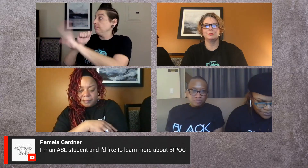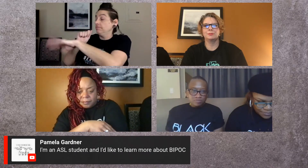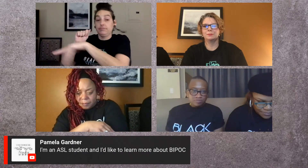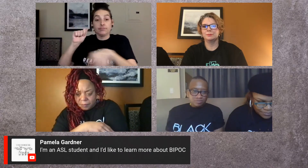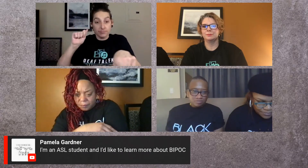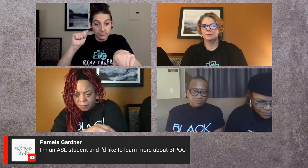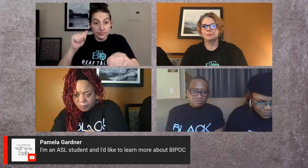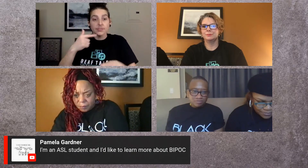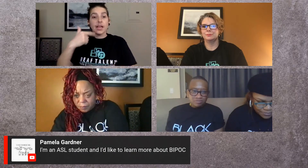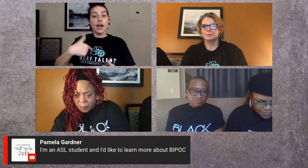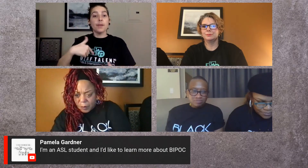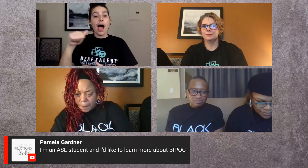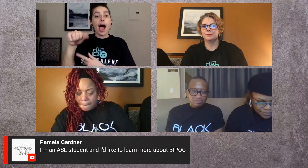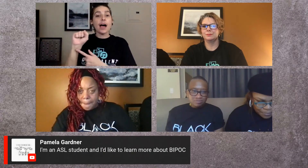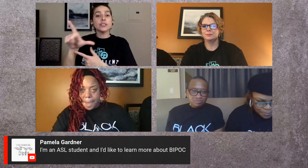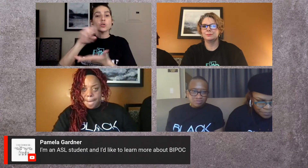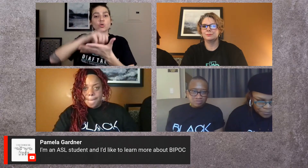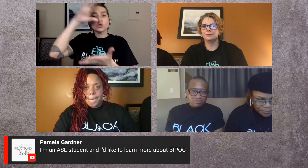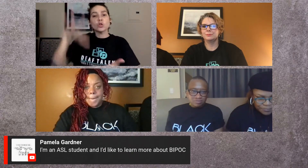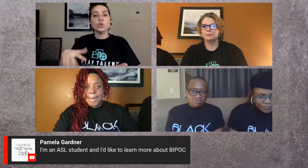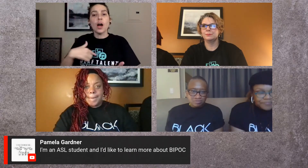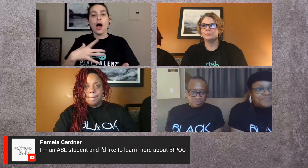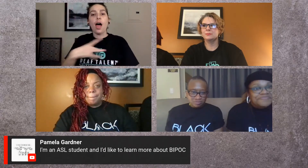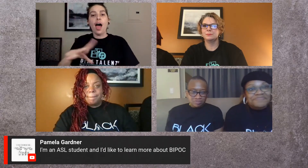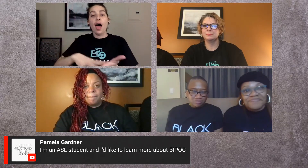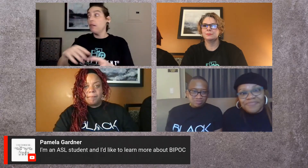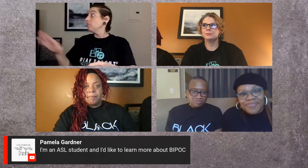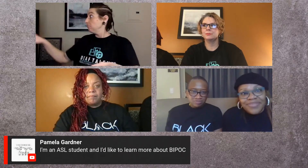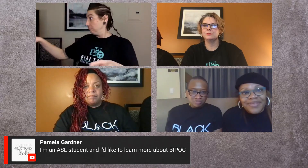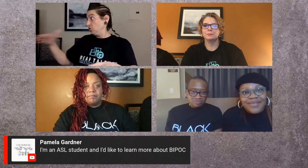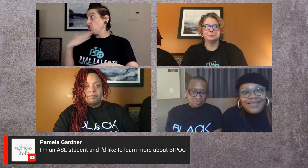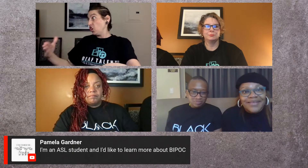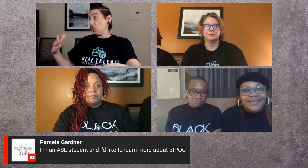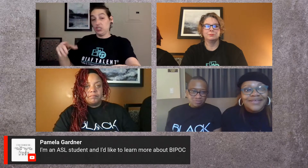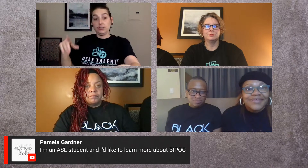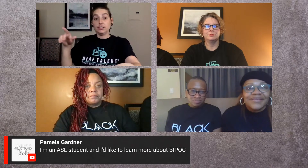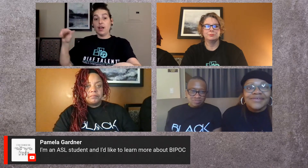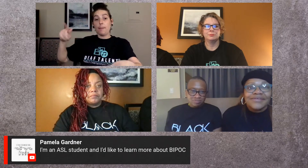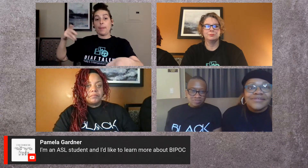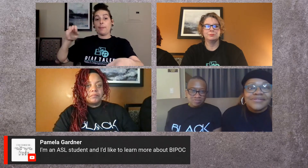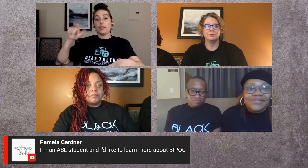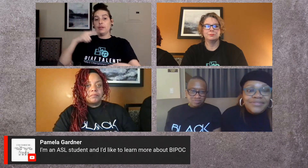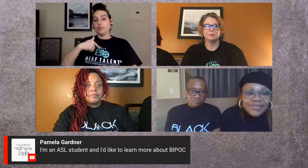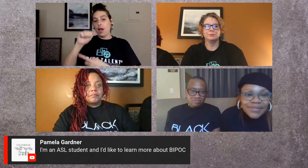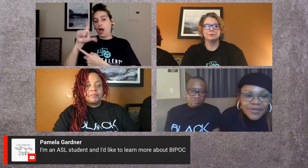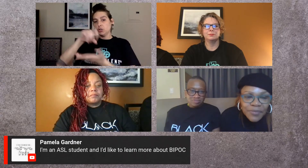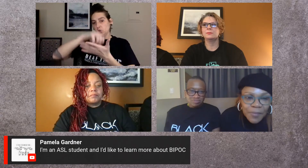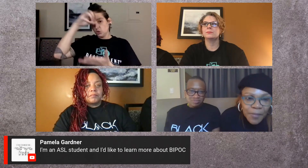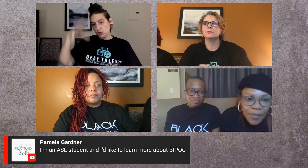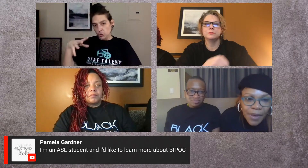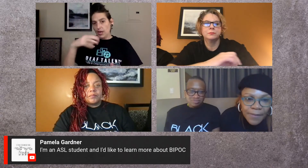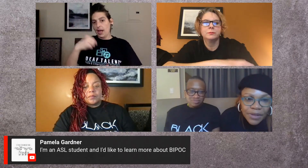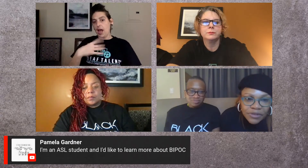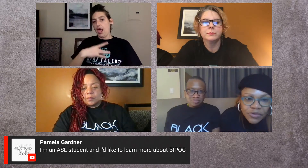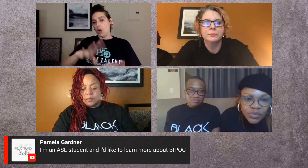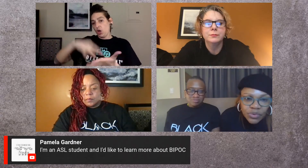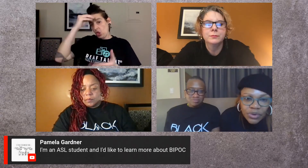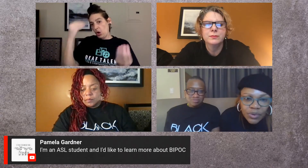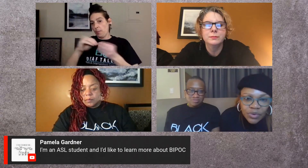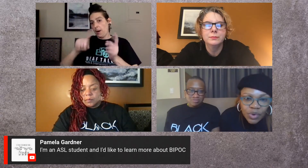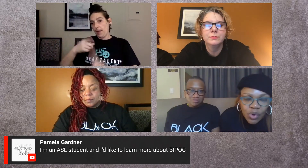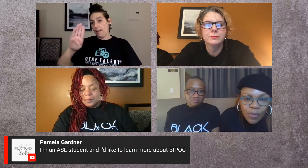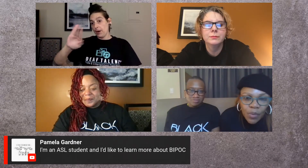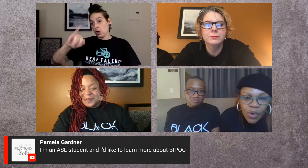Oh, Pamela has a question. She says, I'm an ASL student. It's a good question here. Pamela says, I'm an